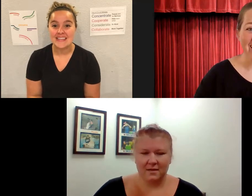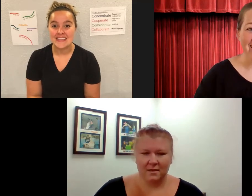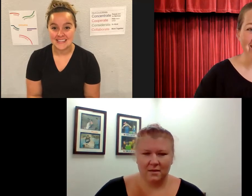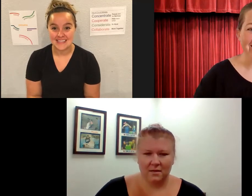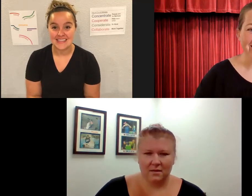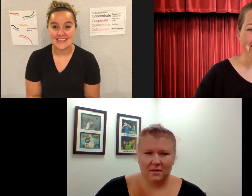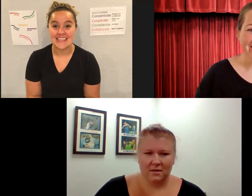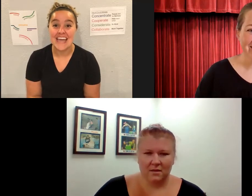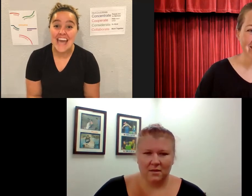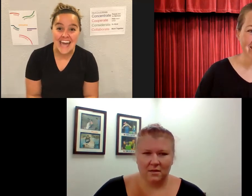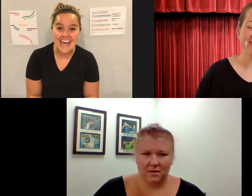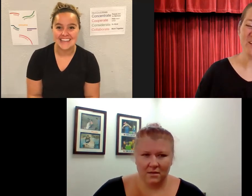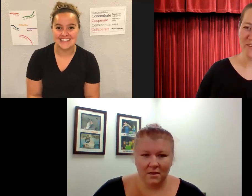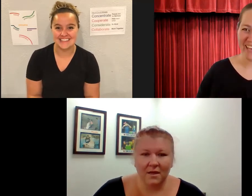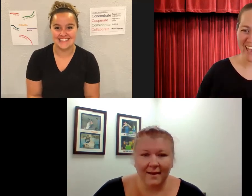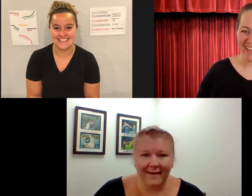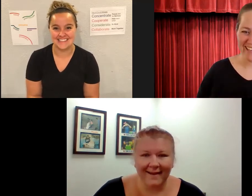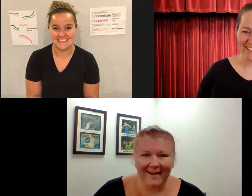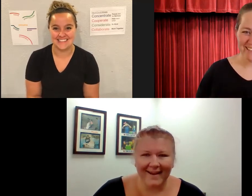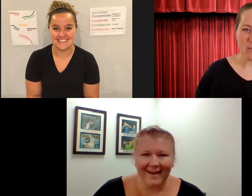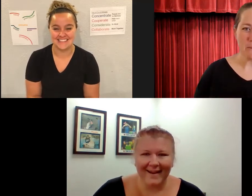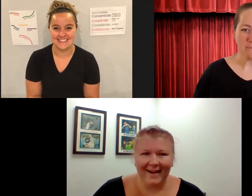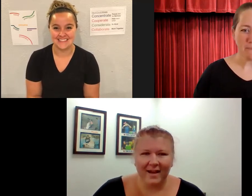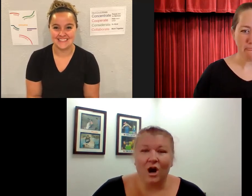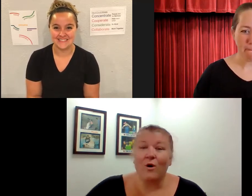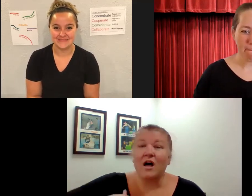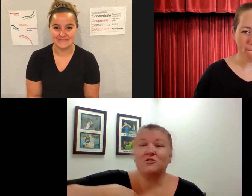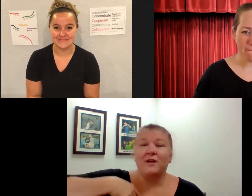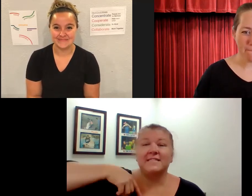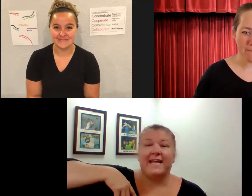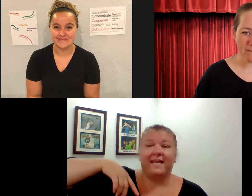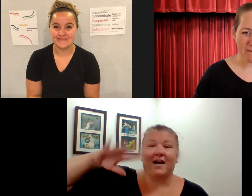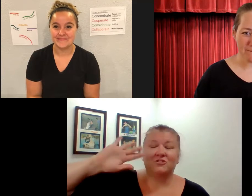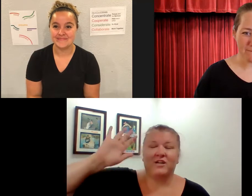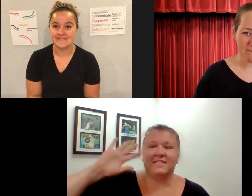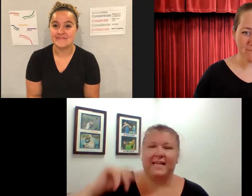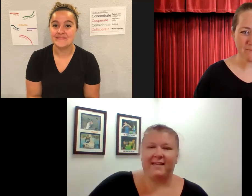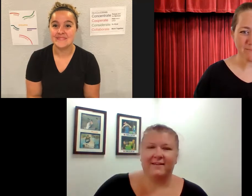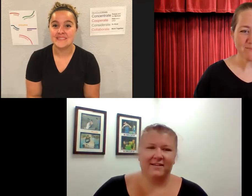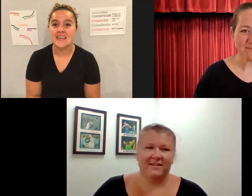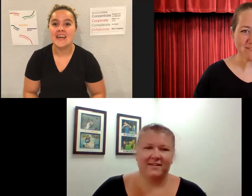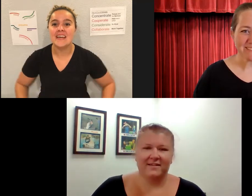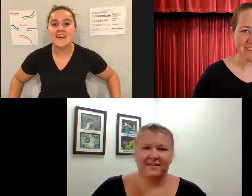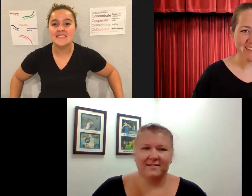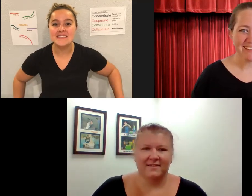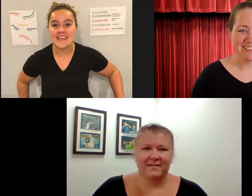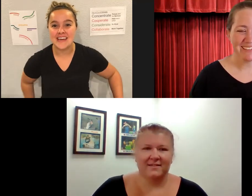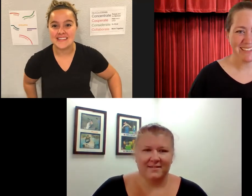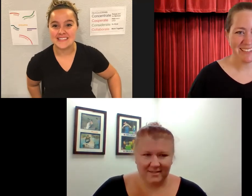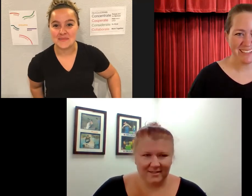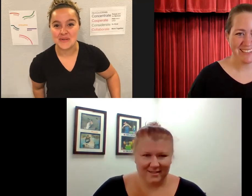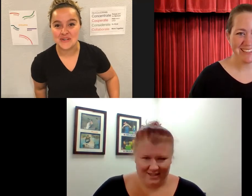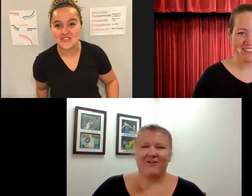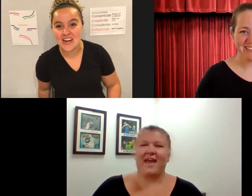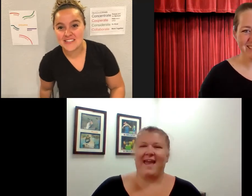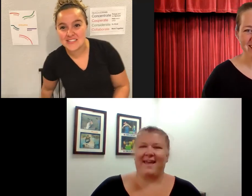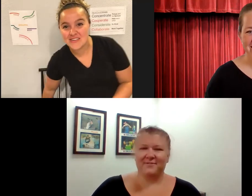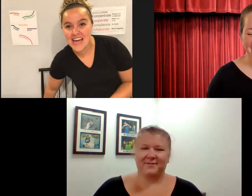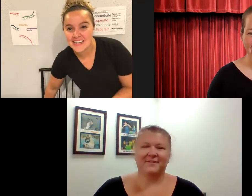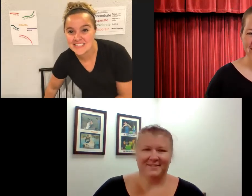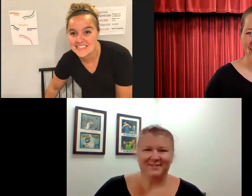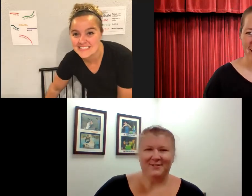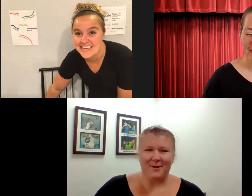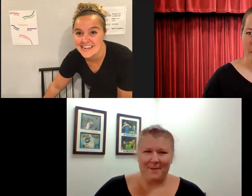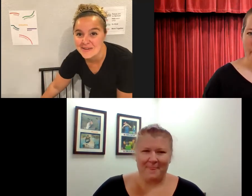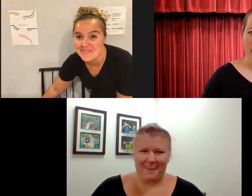gibberish again? Yeah. Okay. Oh, I'll translate. And I'll dance, and I'm going to try